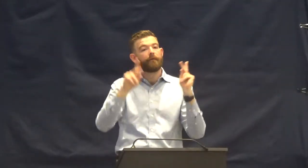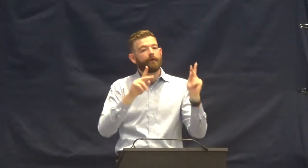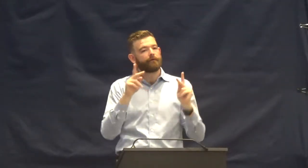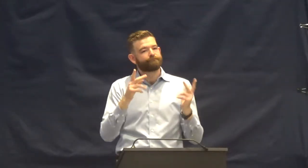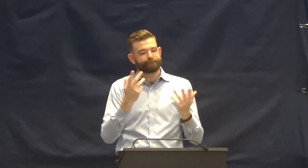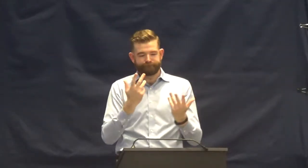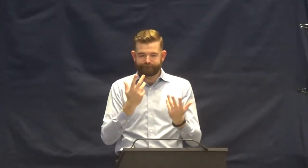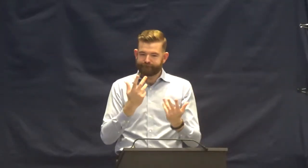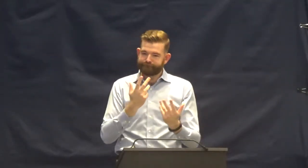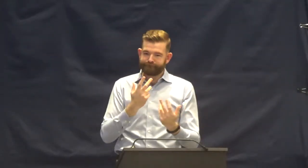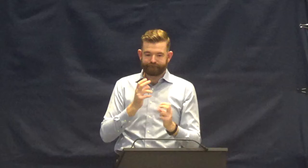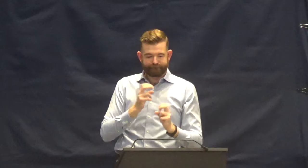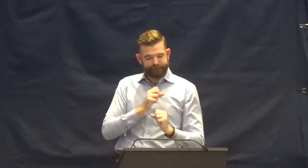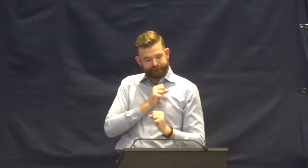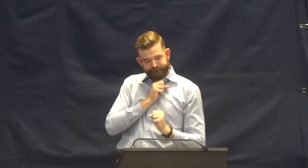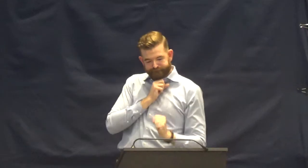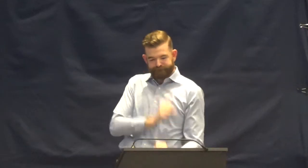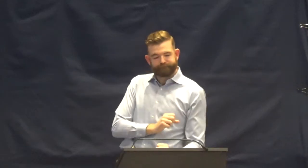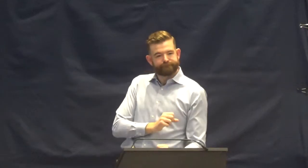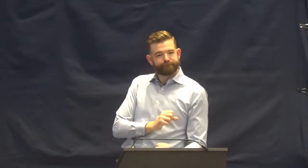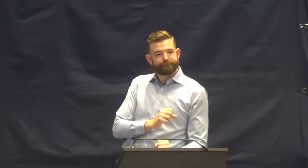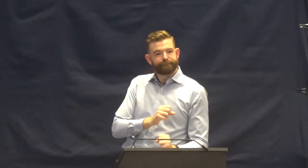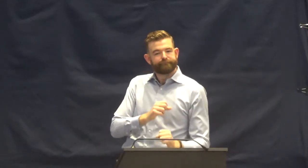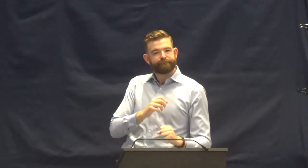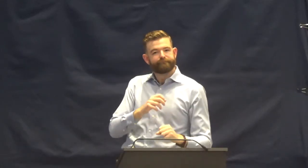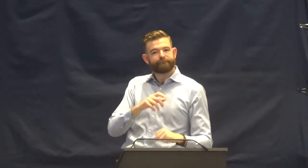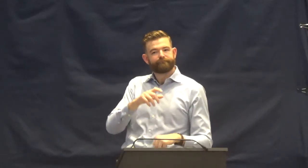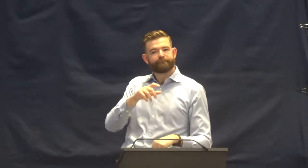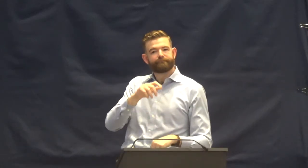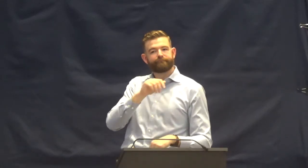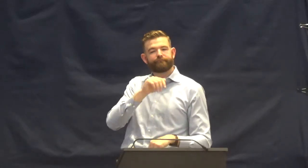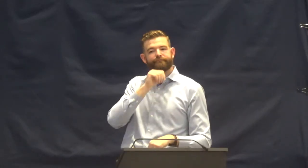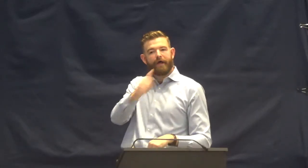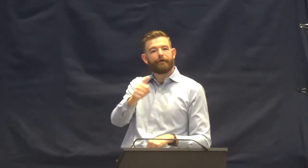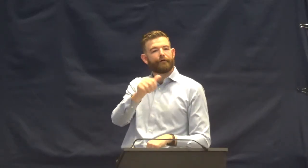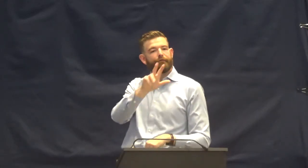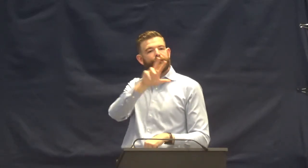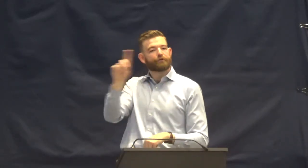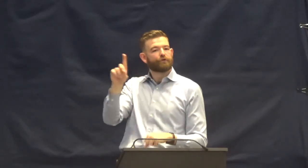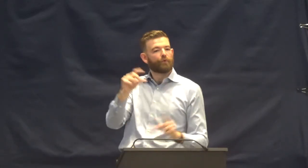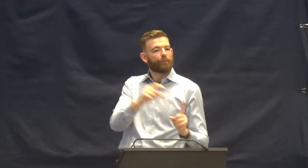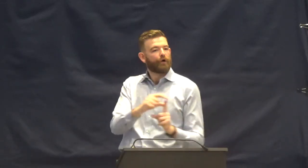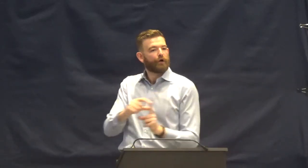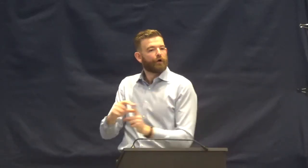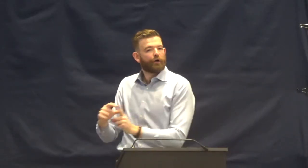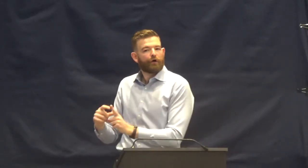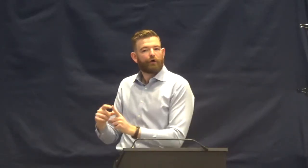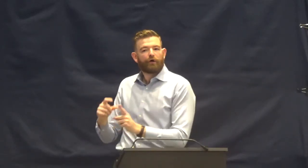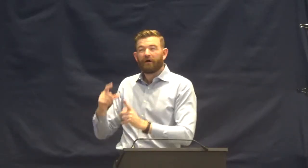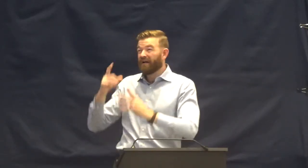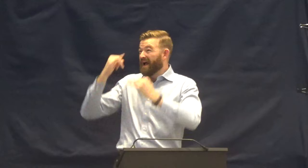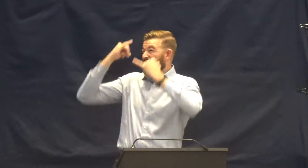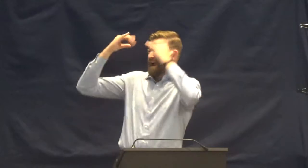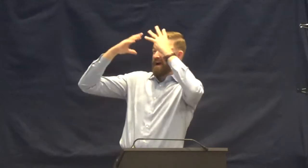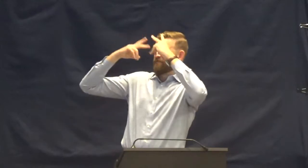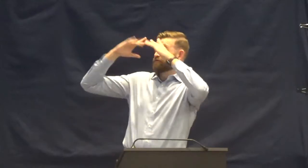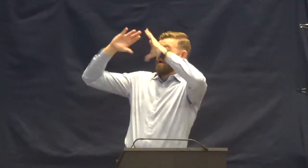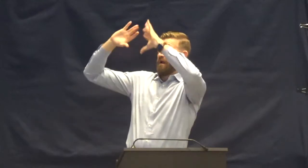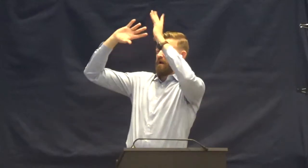people worldwide, but people who don't have sign languages are stuck